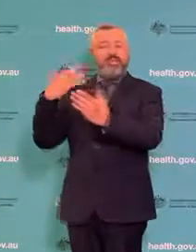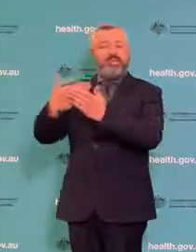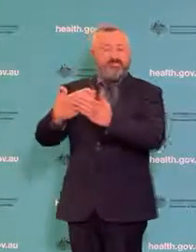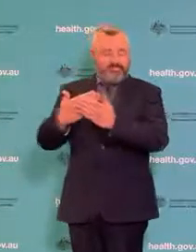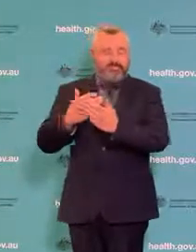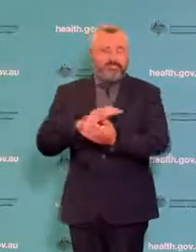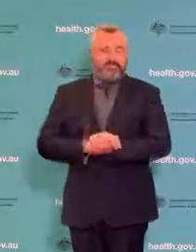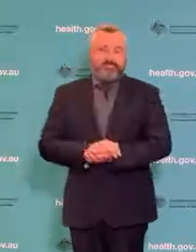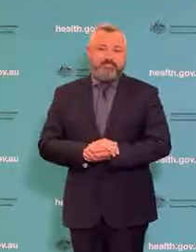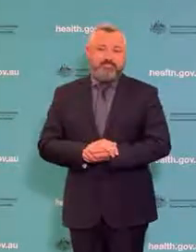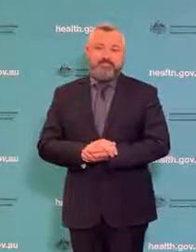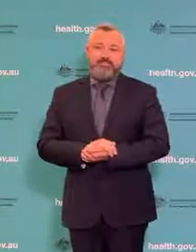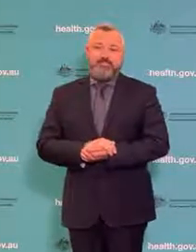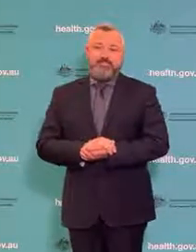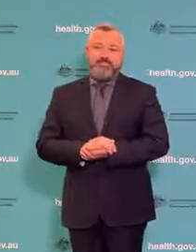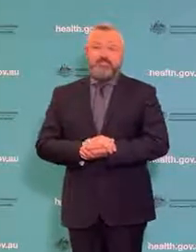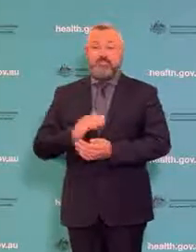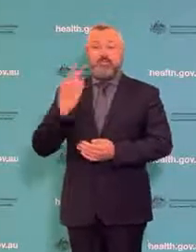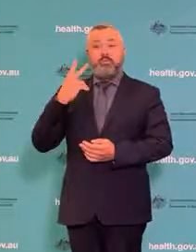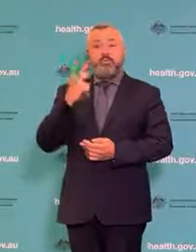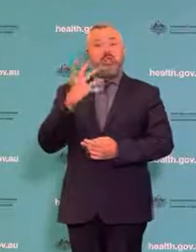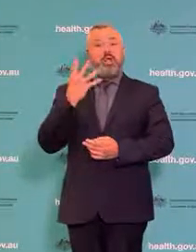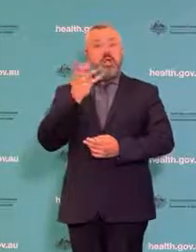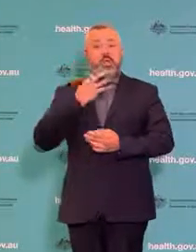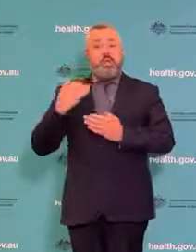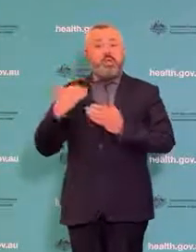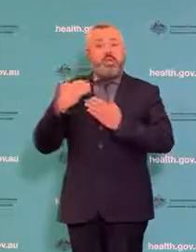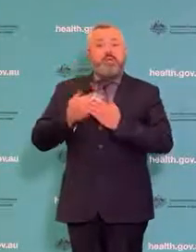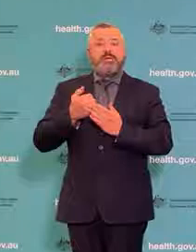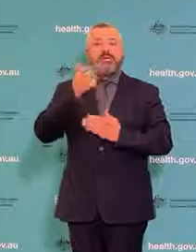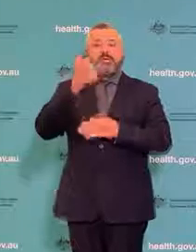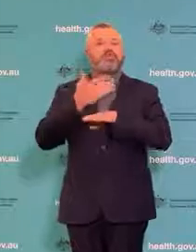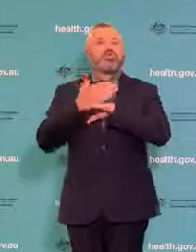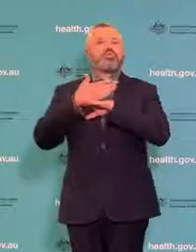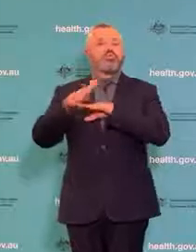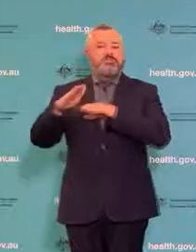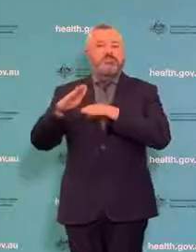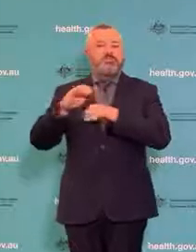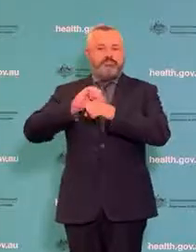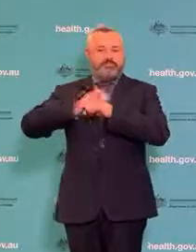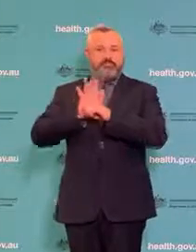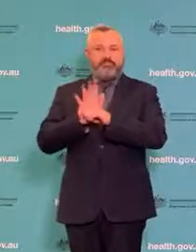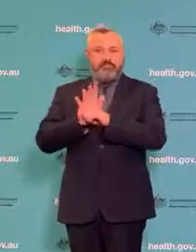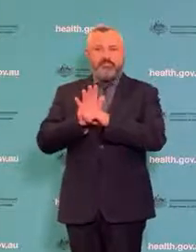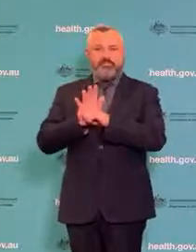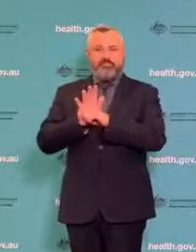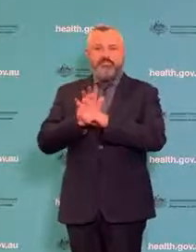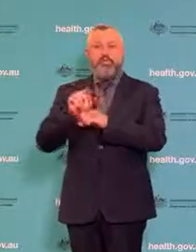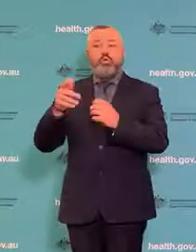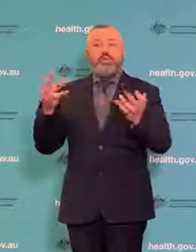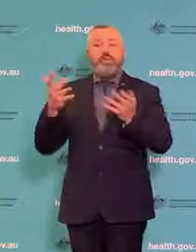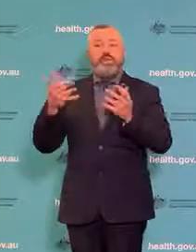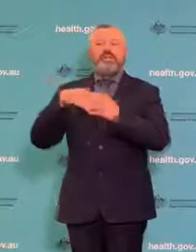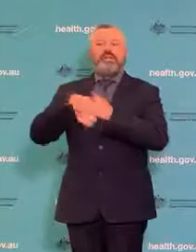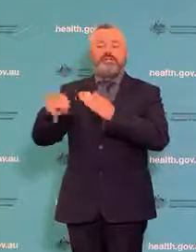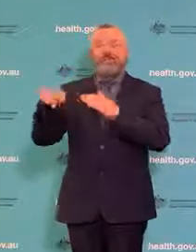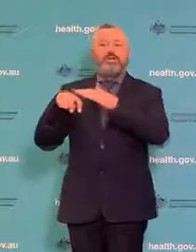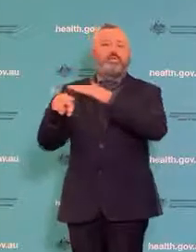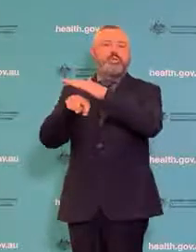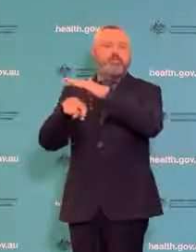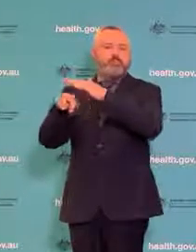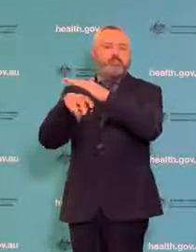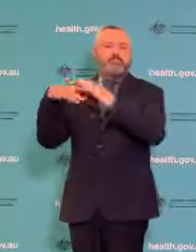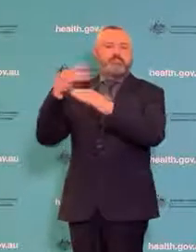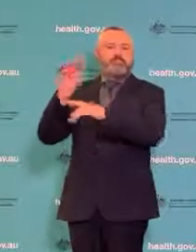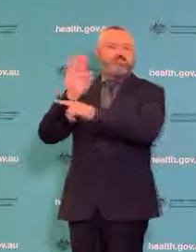last 24 hours, 6 new cases have been confirmed. All of those are in quarantine. To